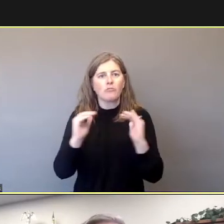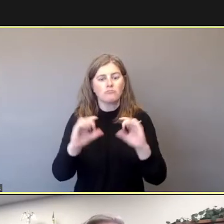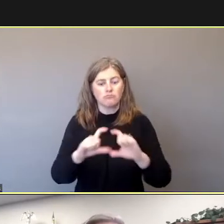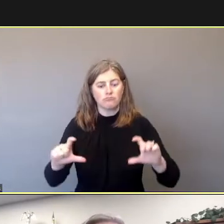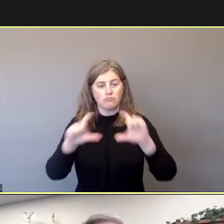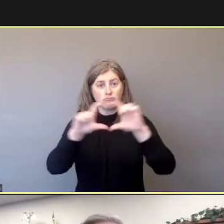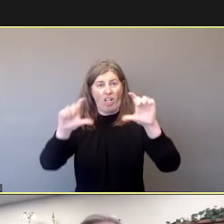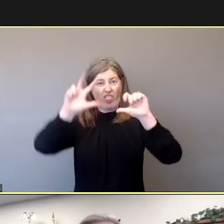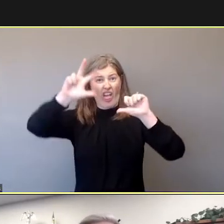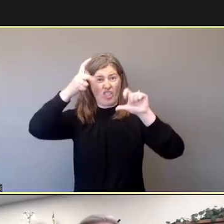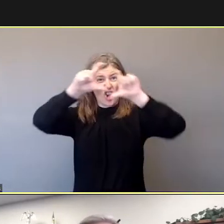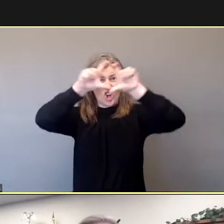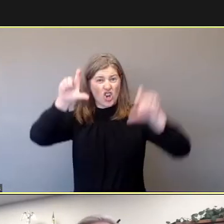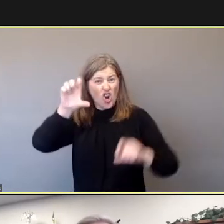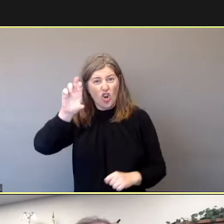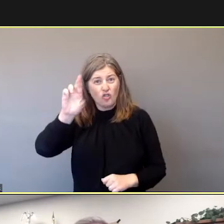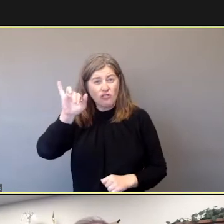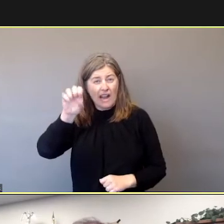care designation